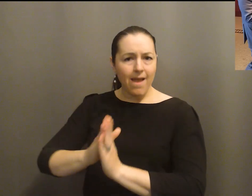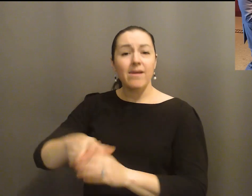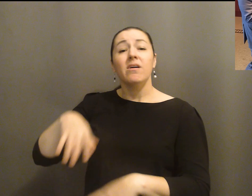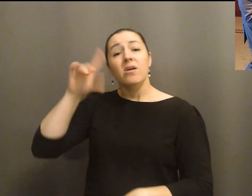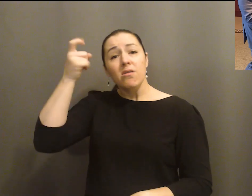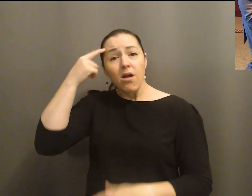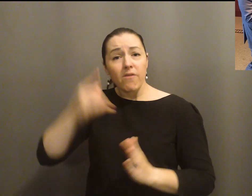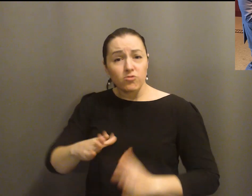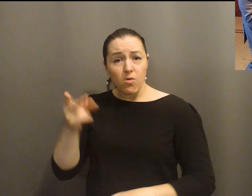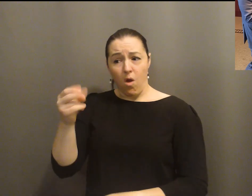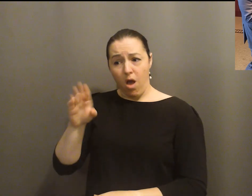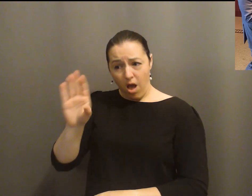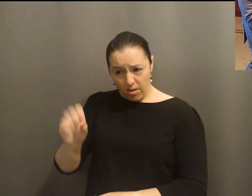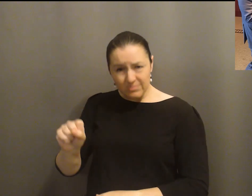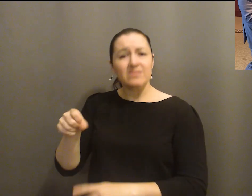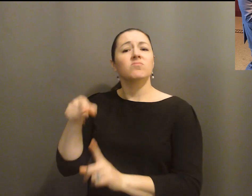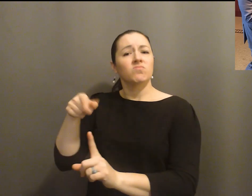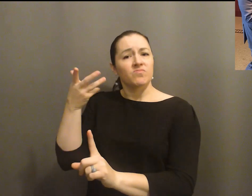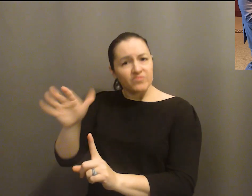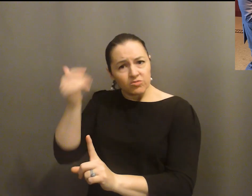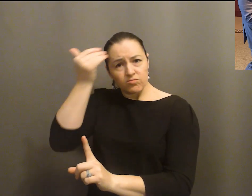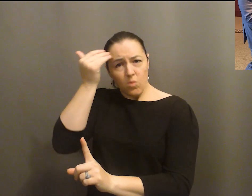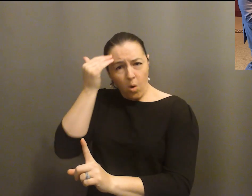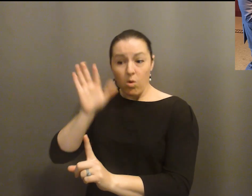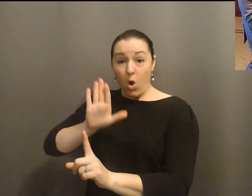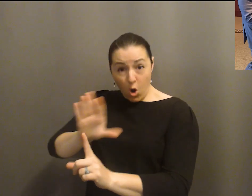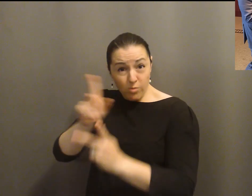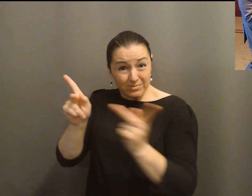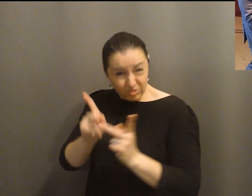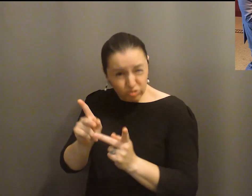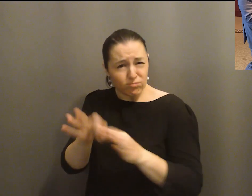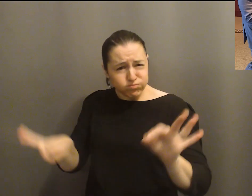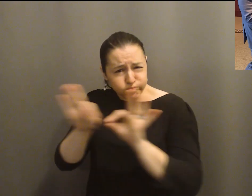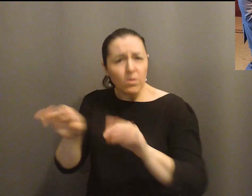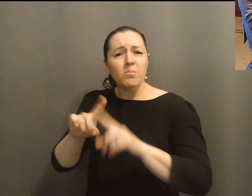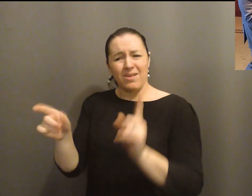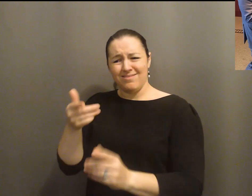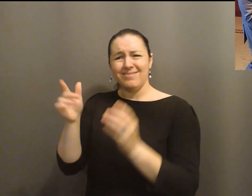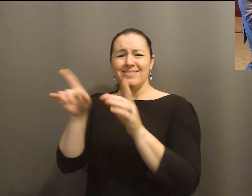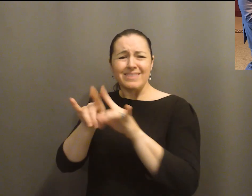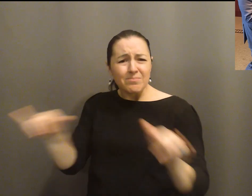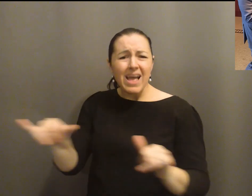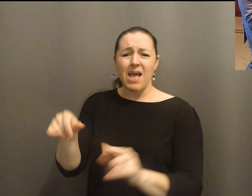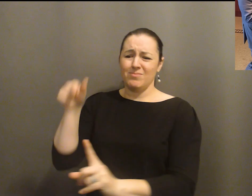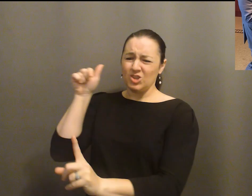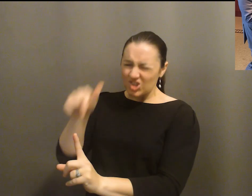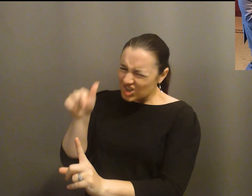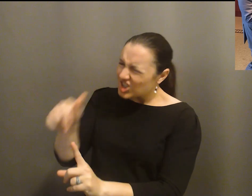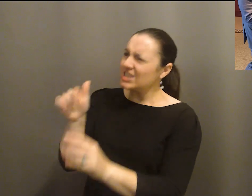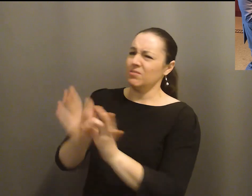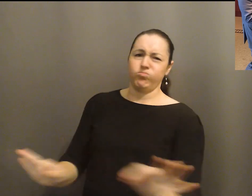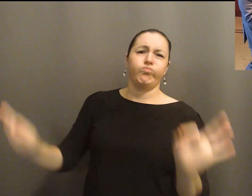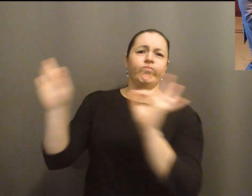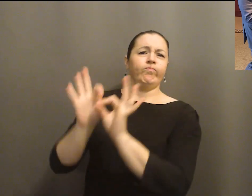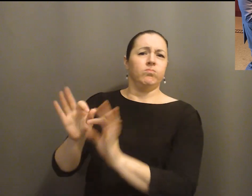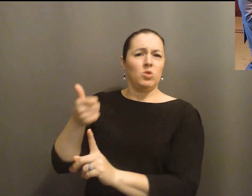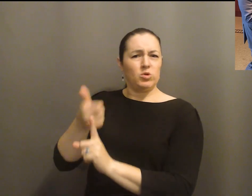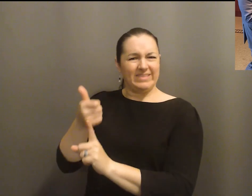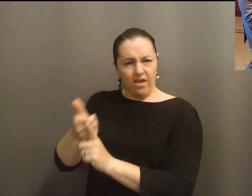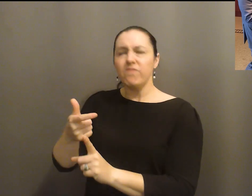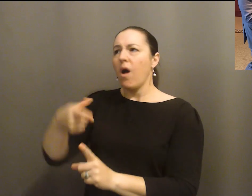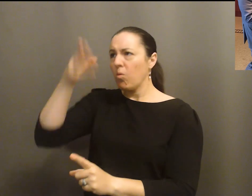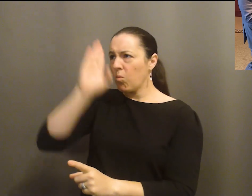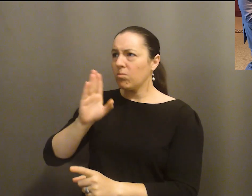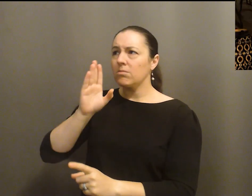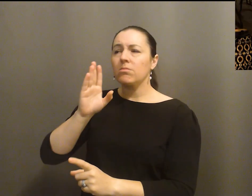know that not only Does her position matter But that she matters That God that she will know Deep in her heart That she is your creation I